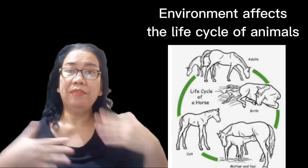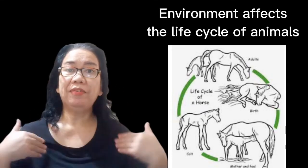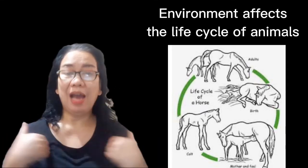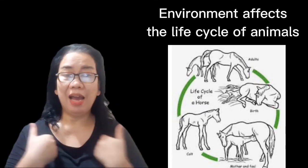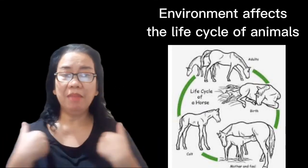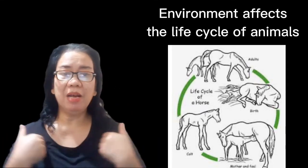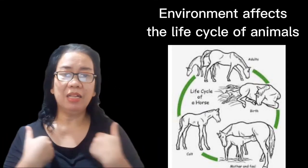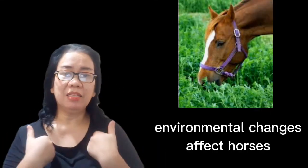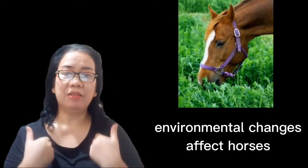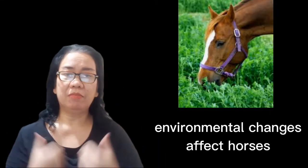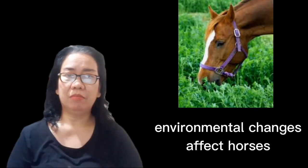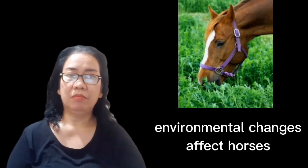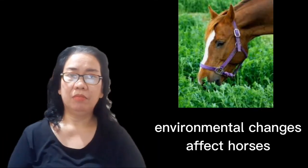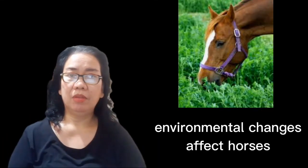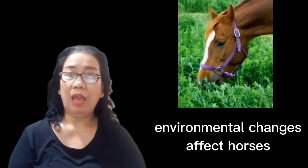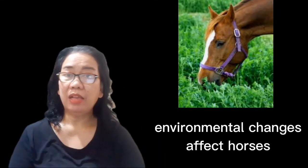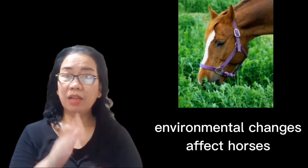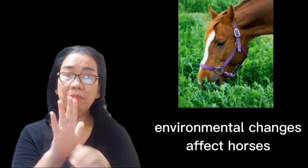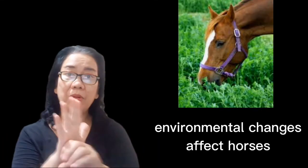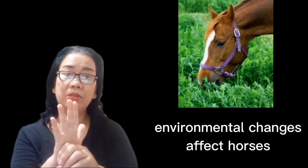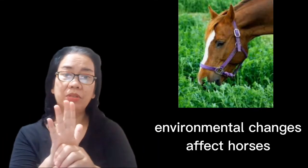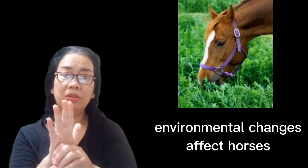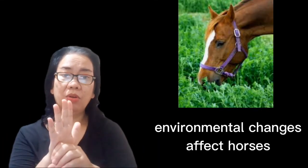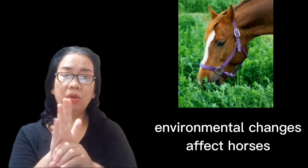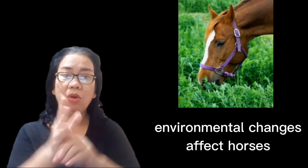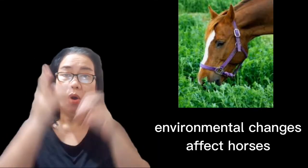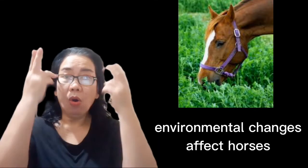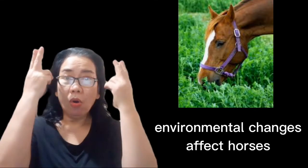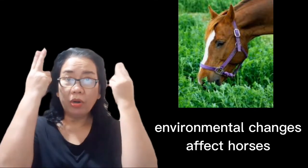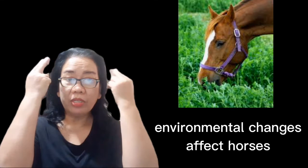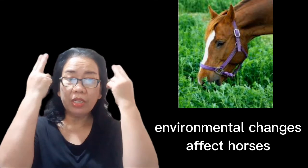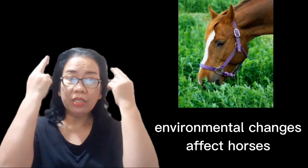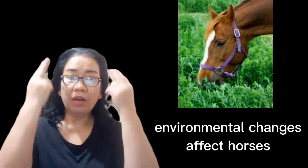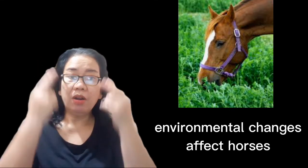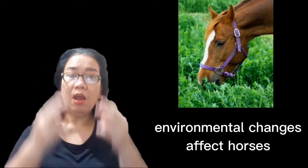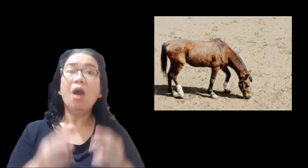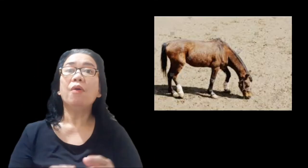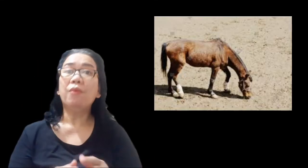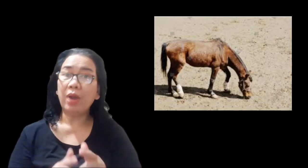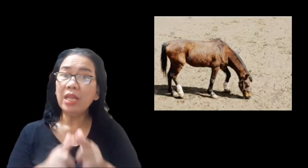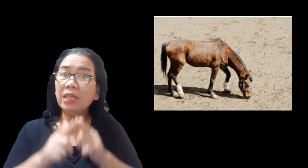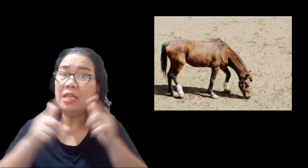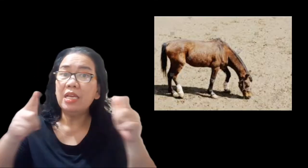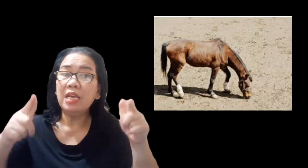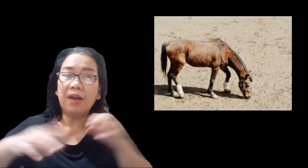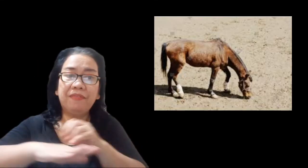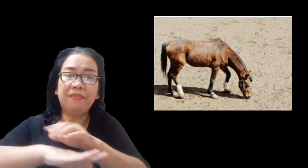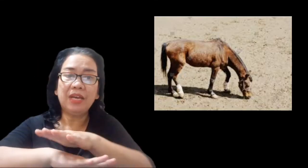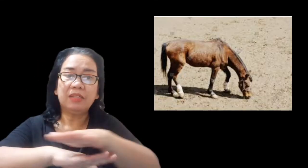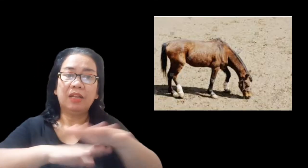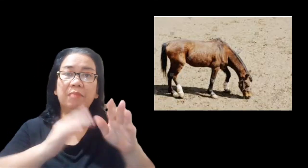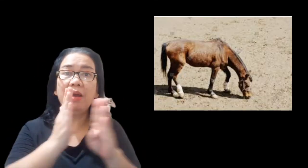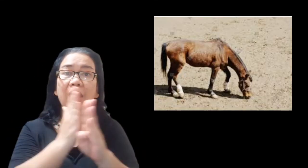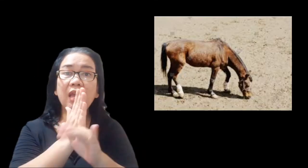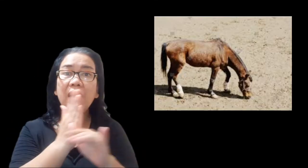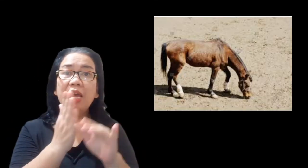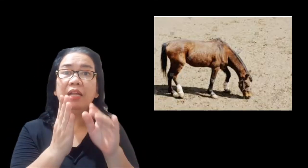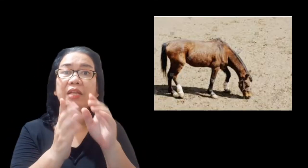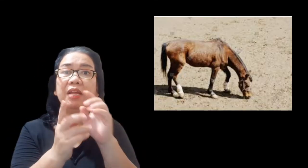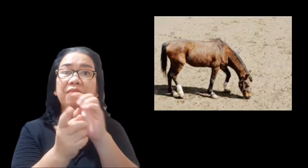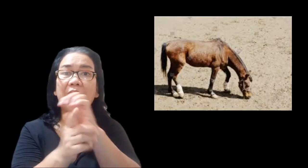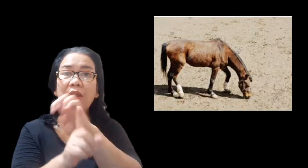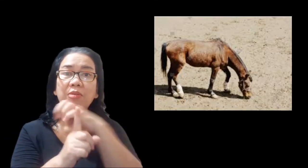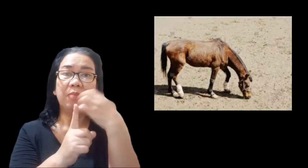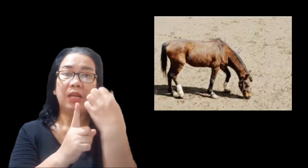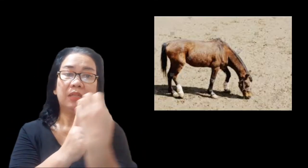of animals. Examples: horses are greatly affected by